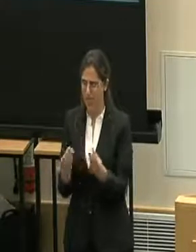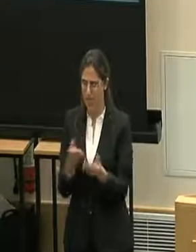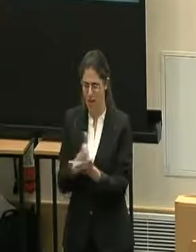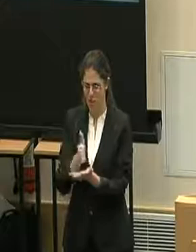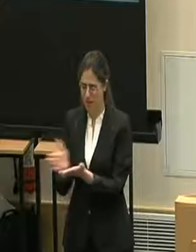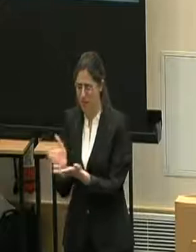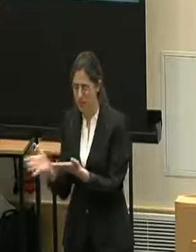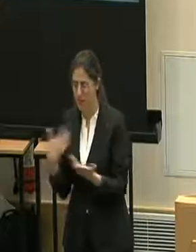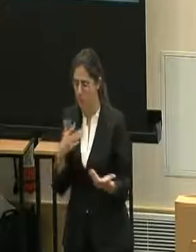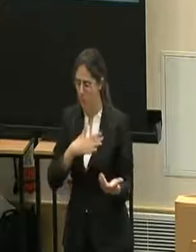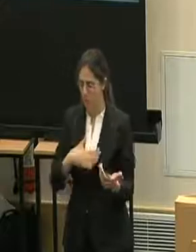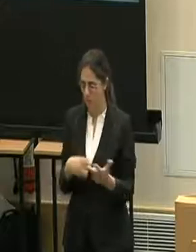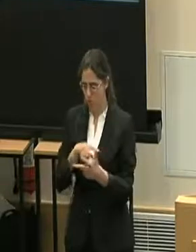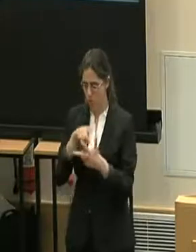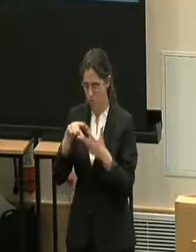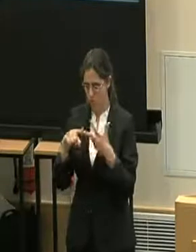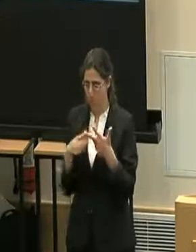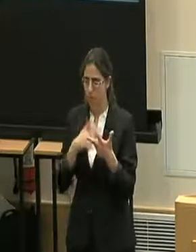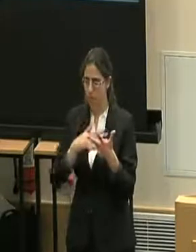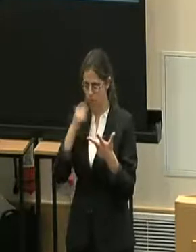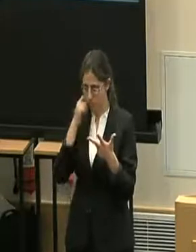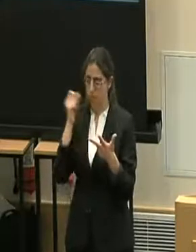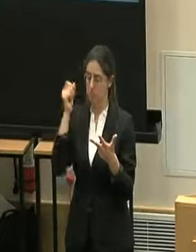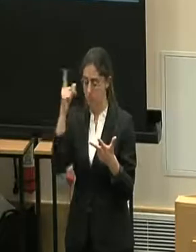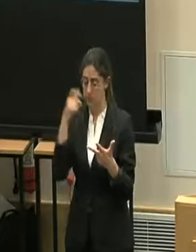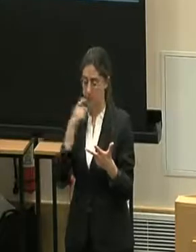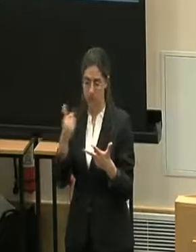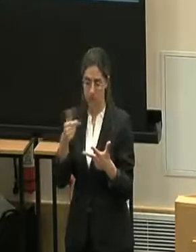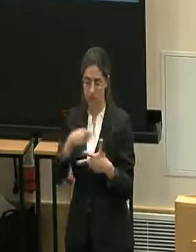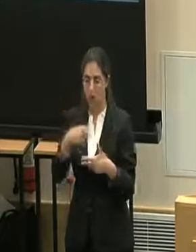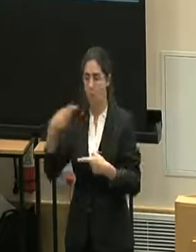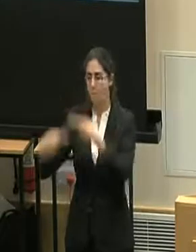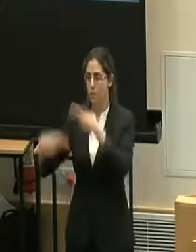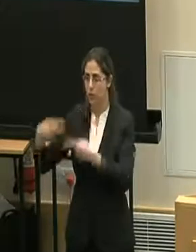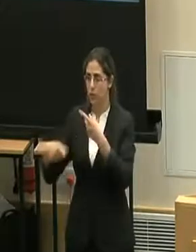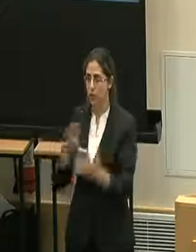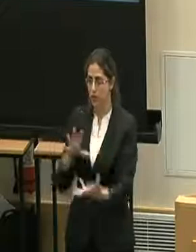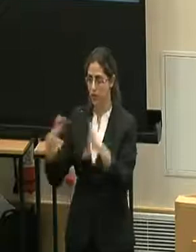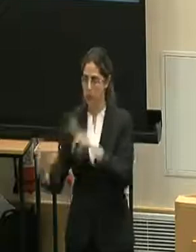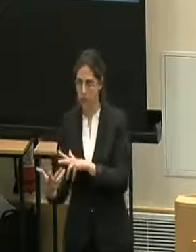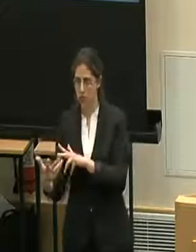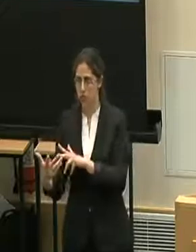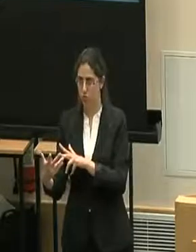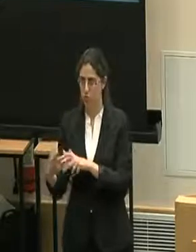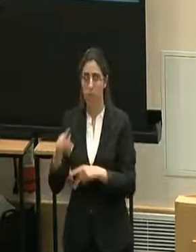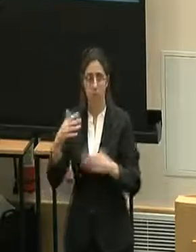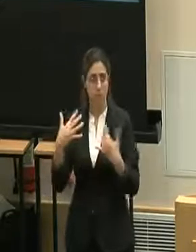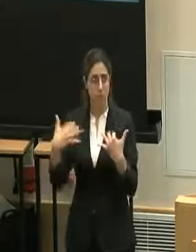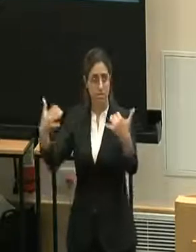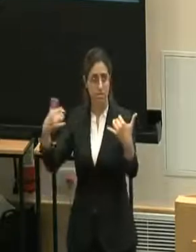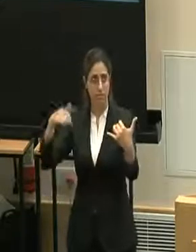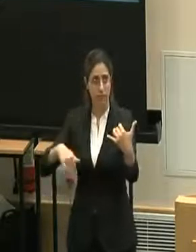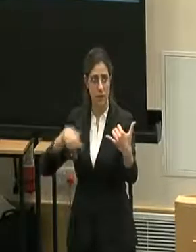focus on one of at least three ways that make sense to me. One is political transformation, and there are people in this room who